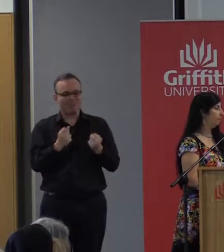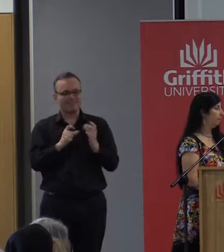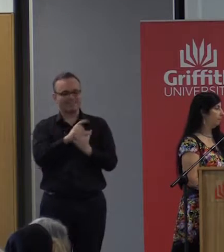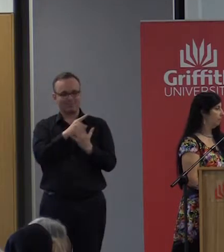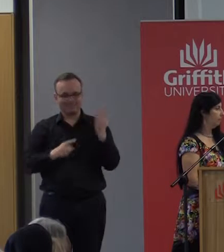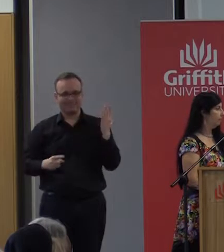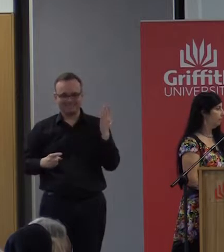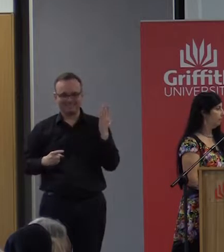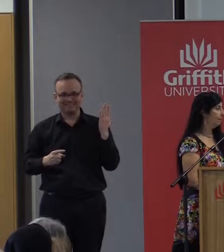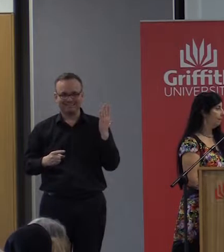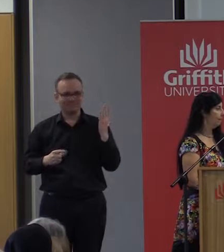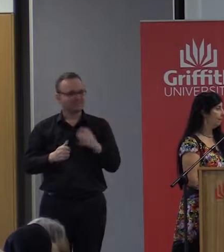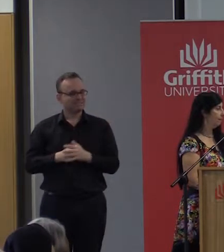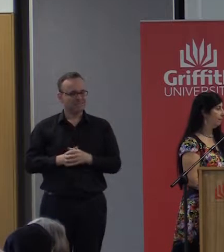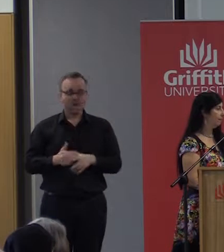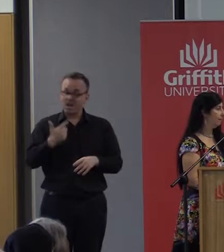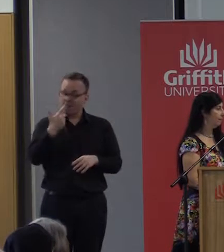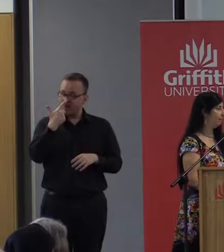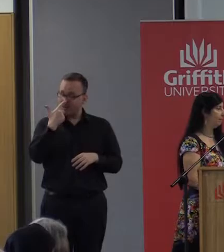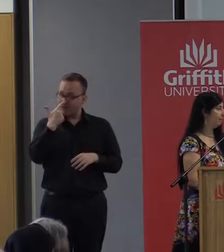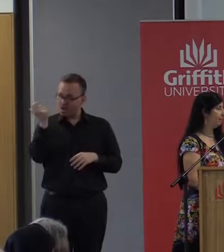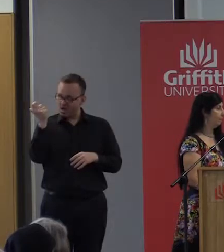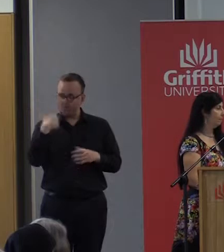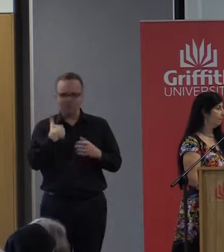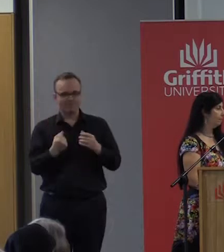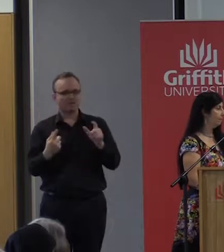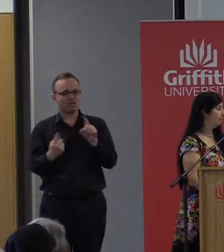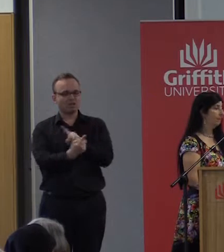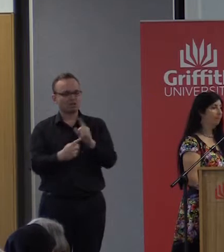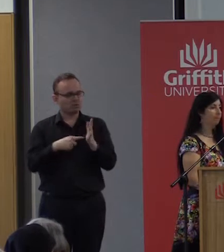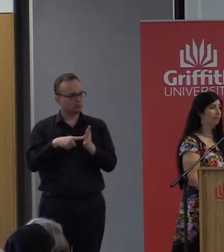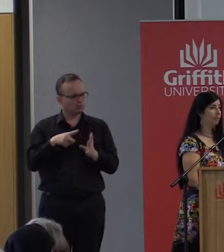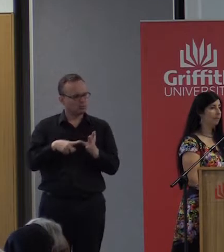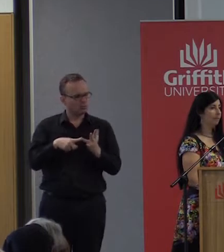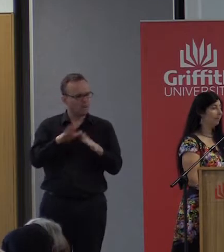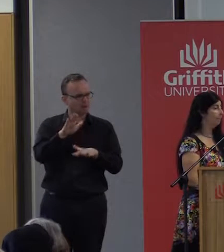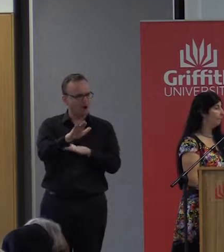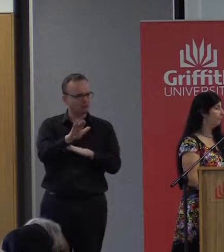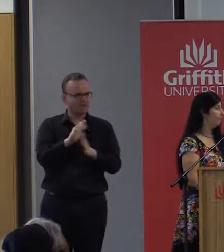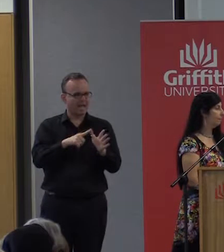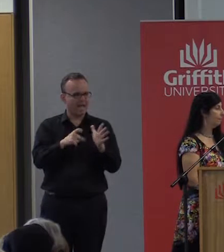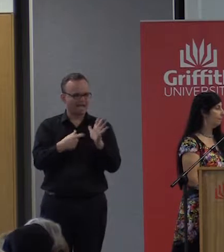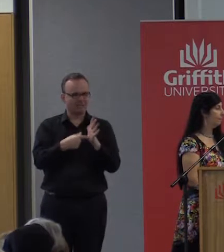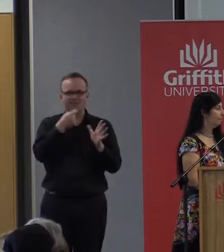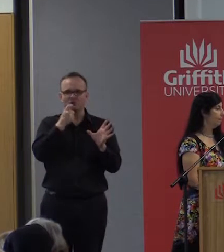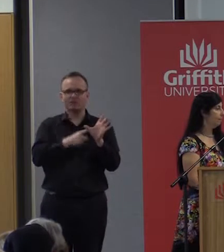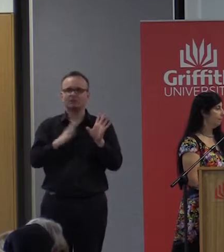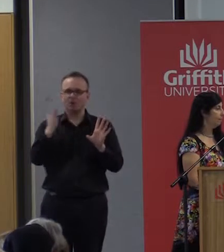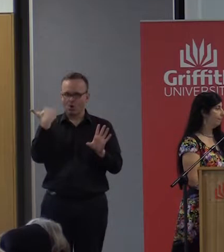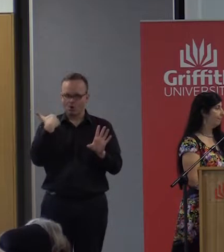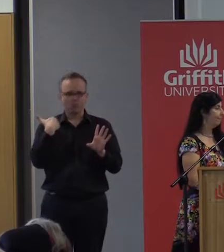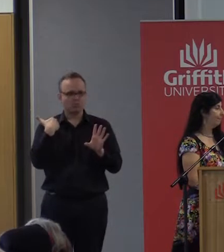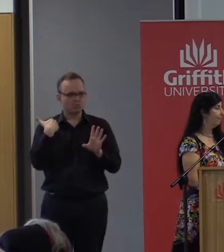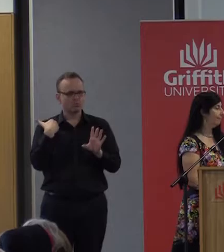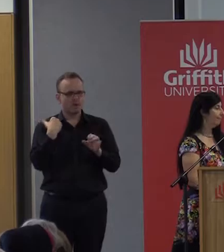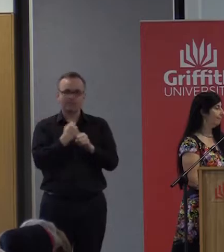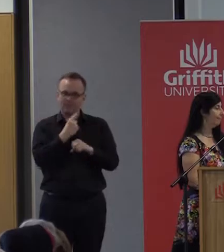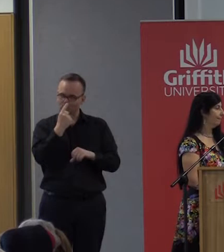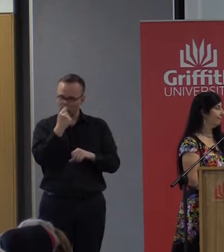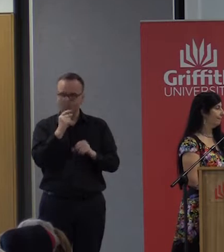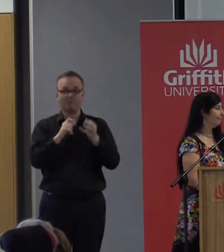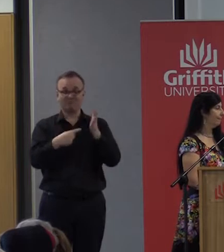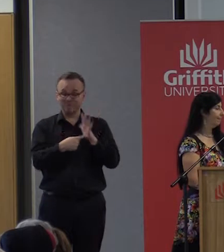disability, thankfully. There were some changes to the Migration Act a couple of years ago which made that possible. But what they haven't